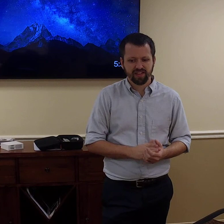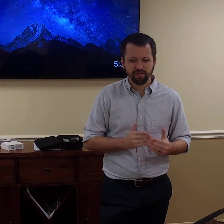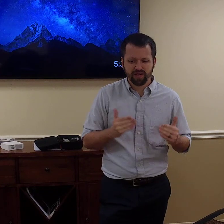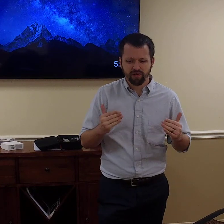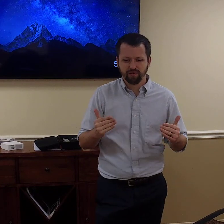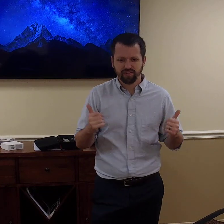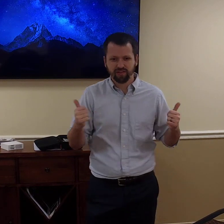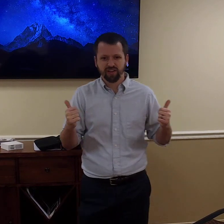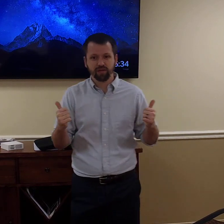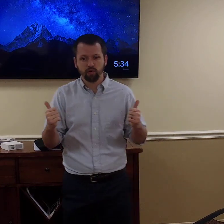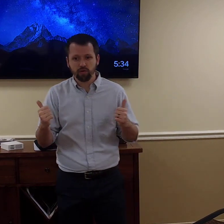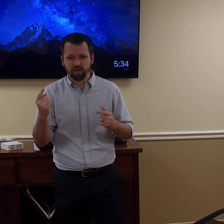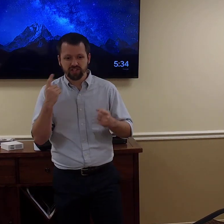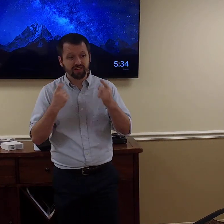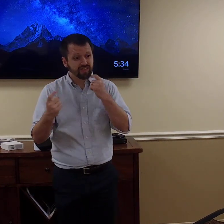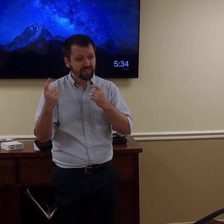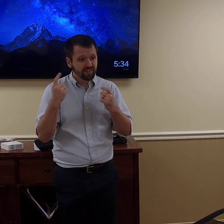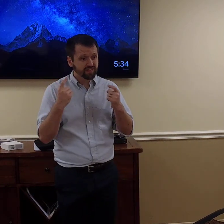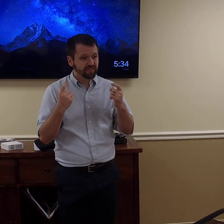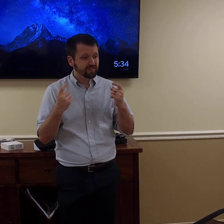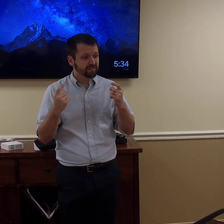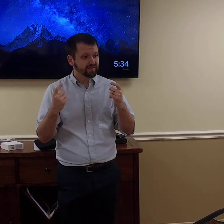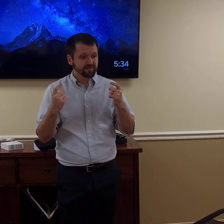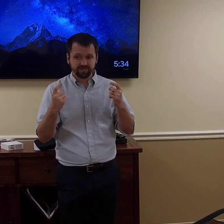we go. So, any more Okay, questions? that's good. Thank